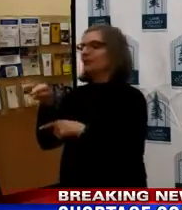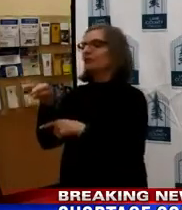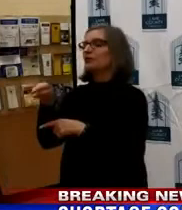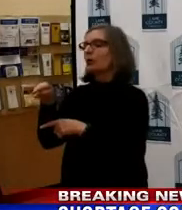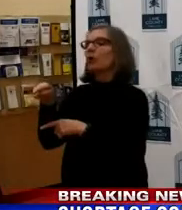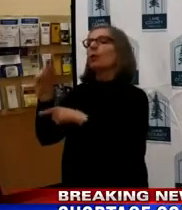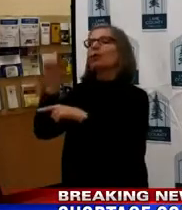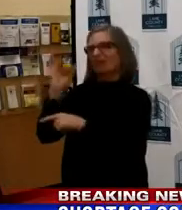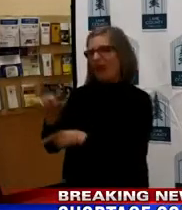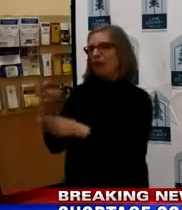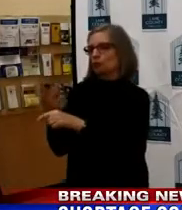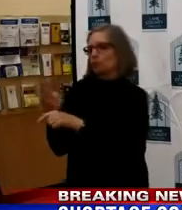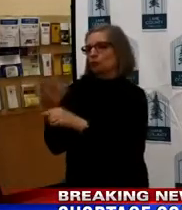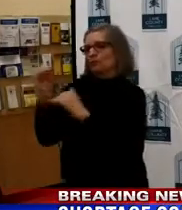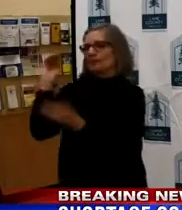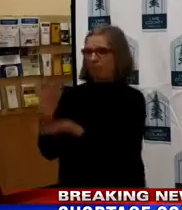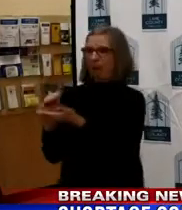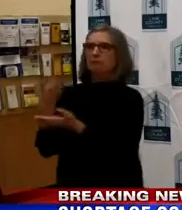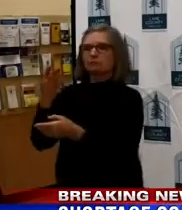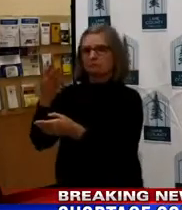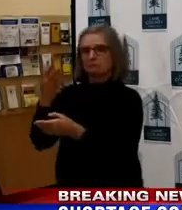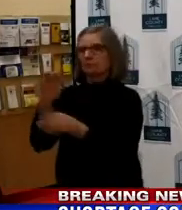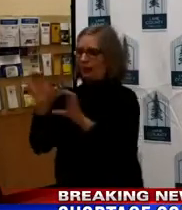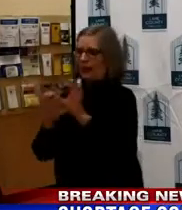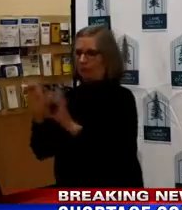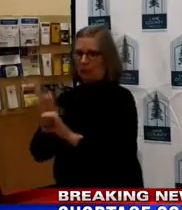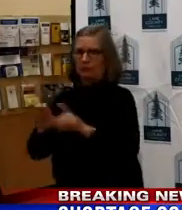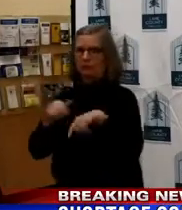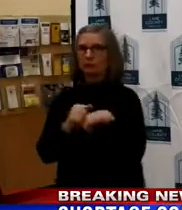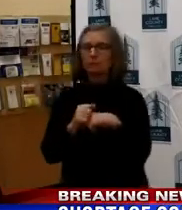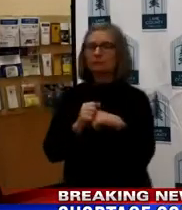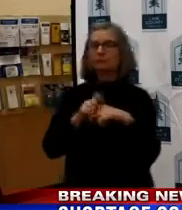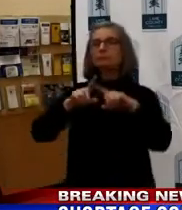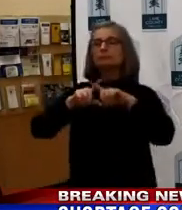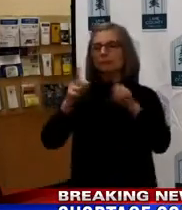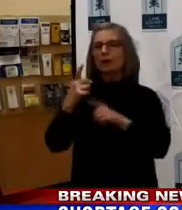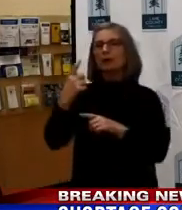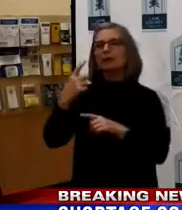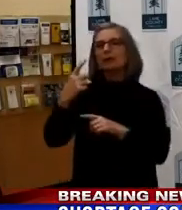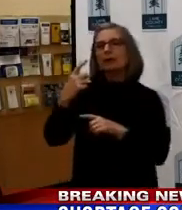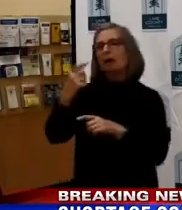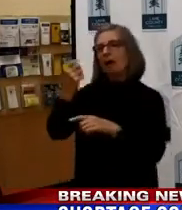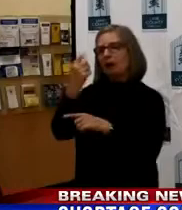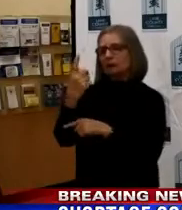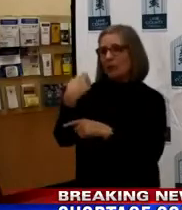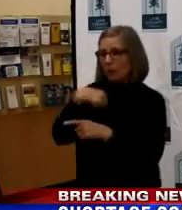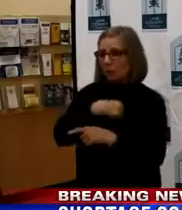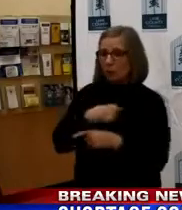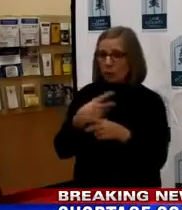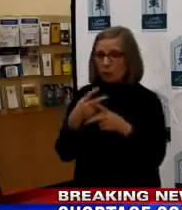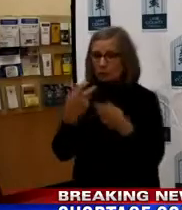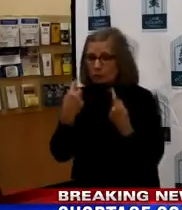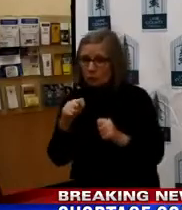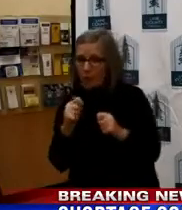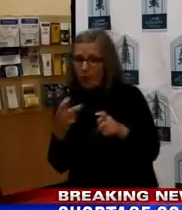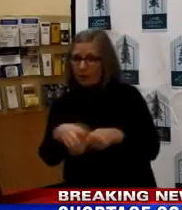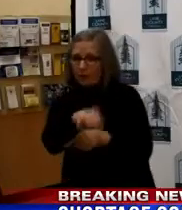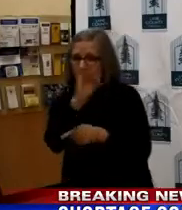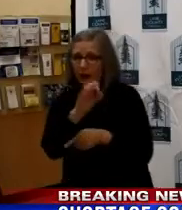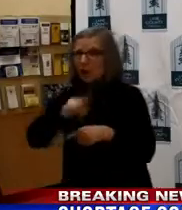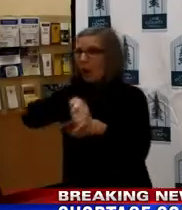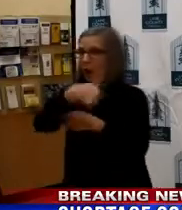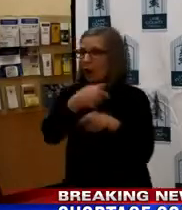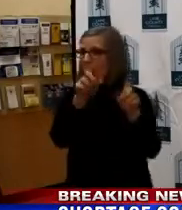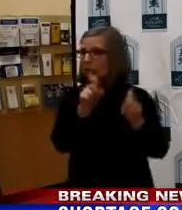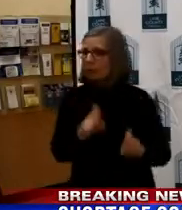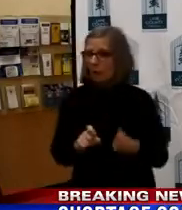story or some other report about the efficacy of these tests. We have to actually evaluate it, look into it, and that takes some time. I know that's frustrating. People want